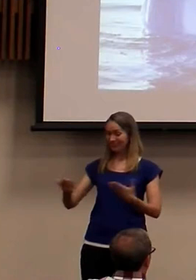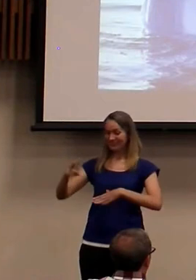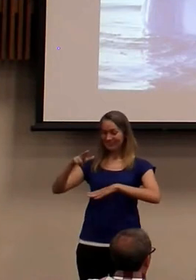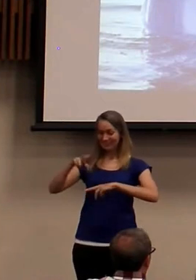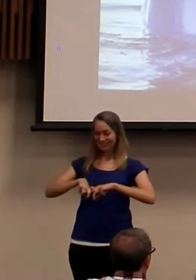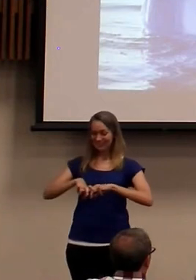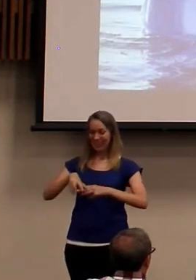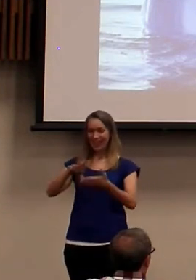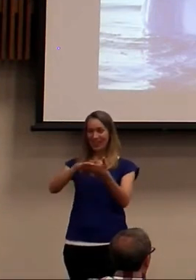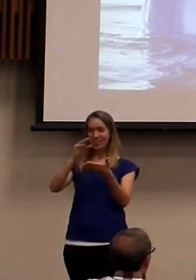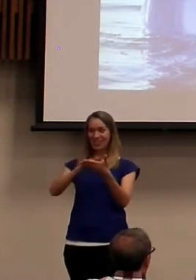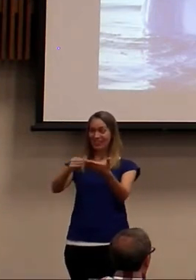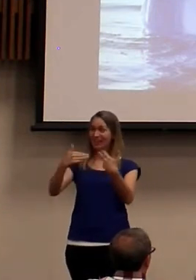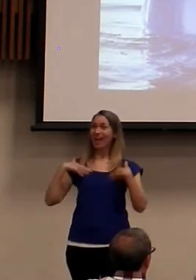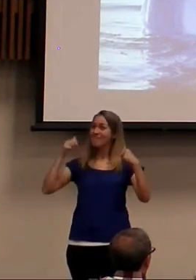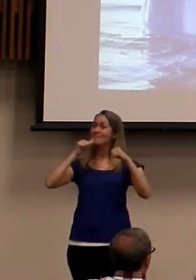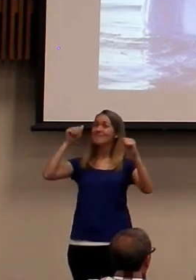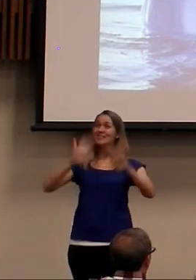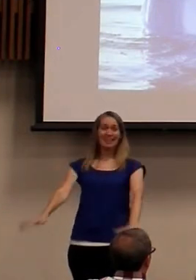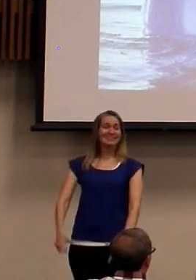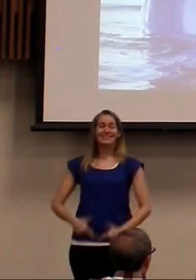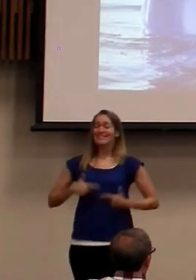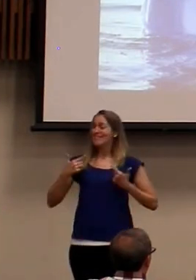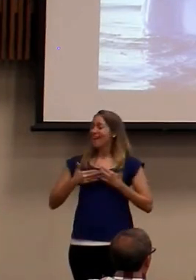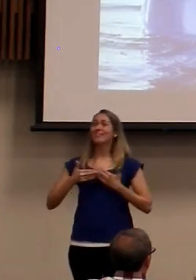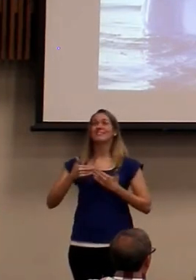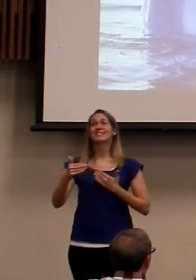the stuff, have a blessed life, and you will."